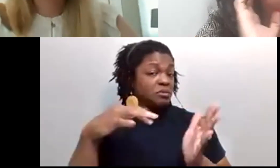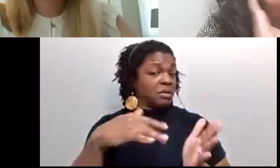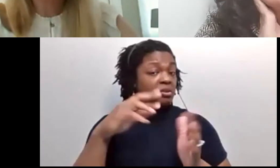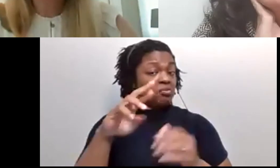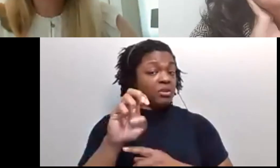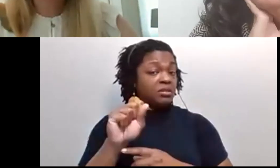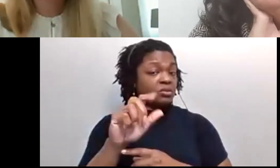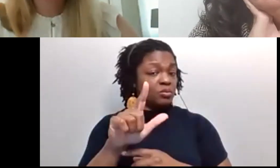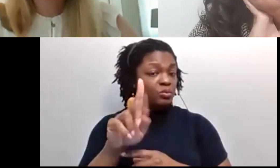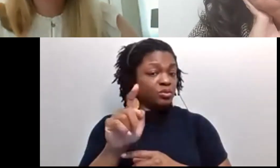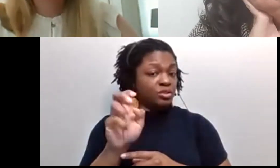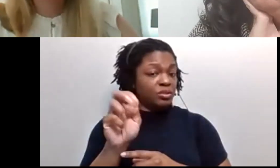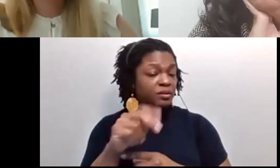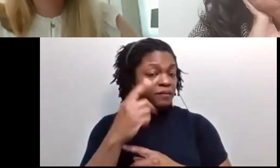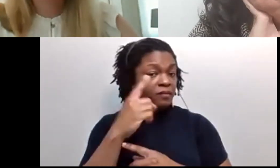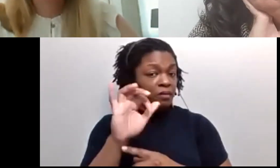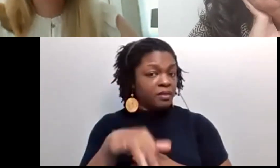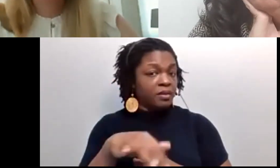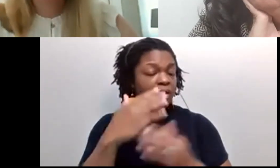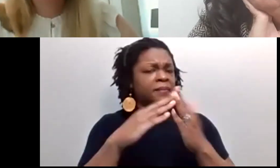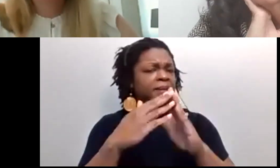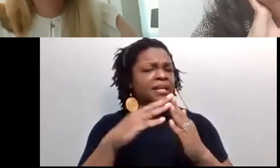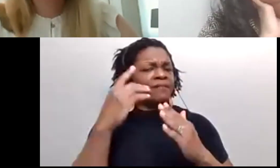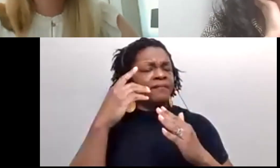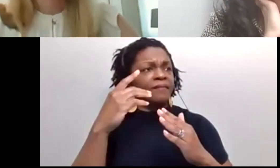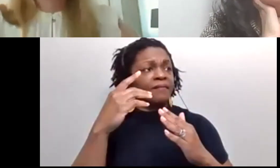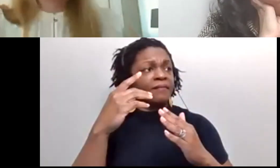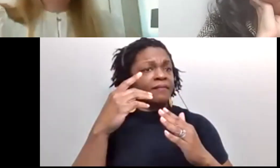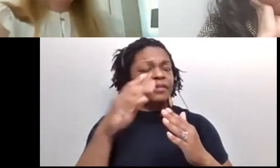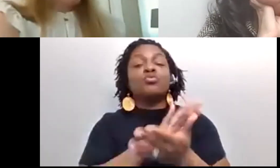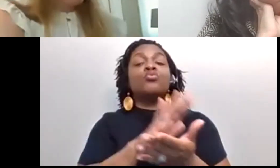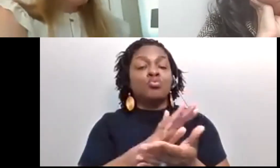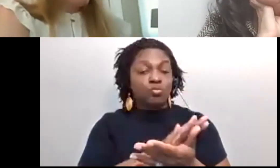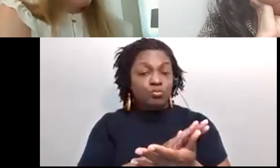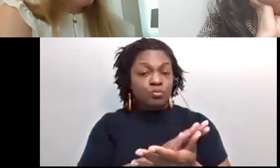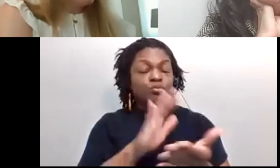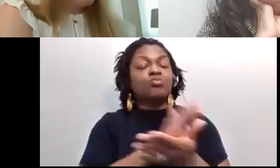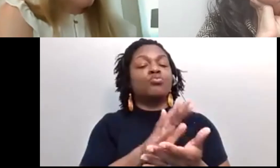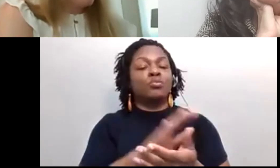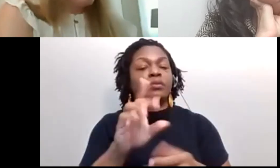Of what committees? The school district stuff we were Ah. just talking about.